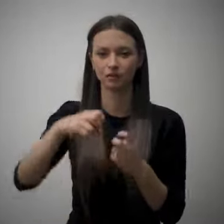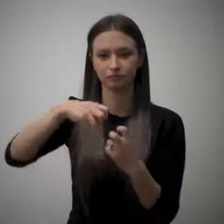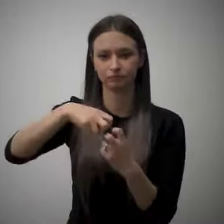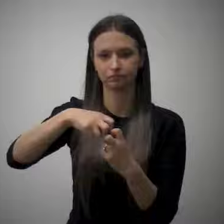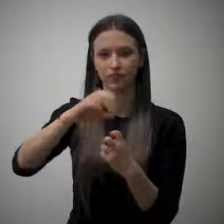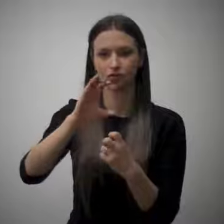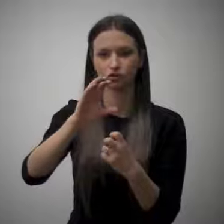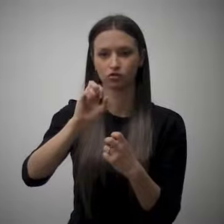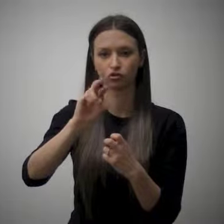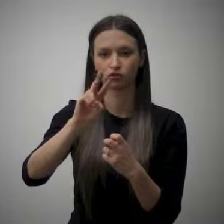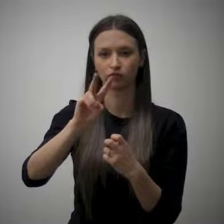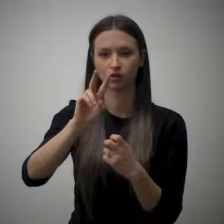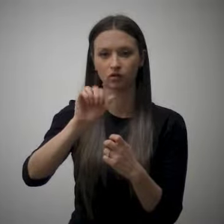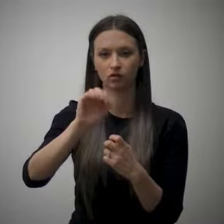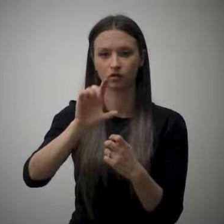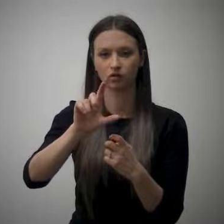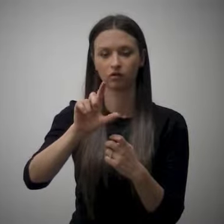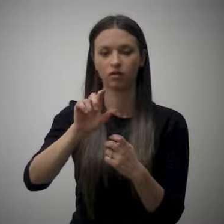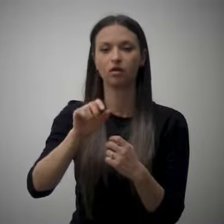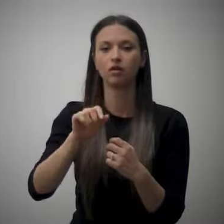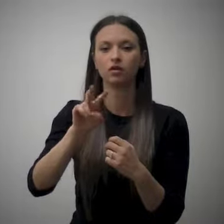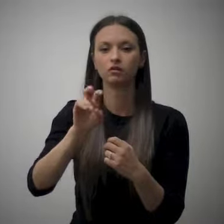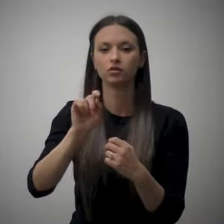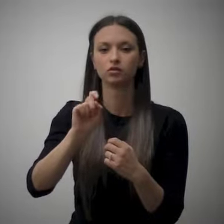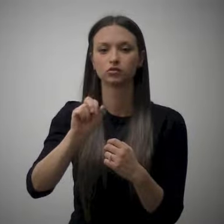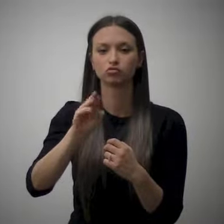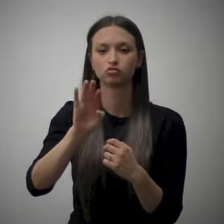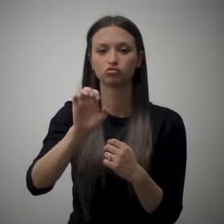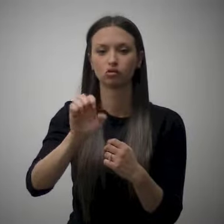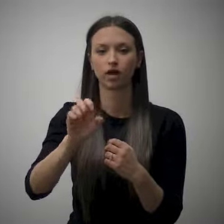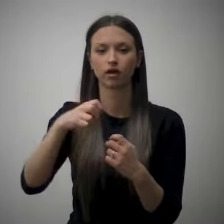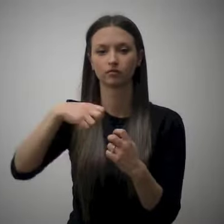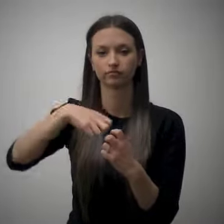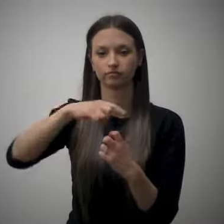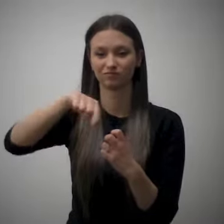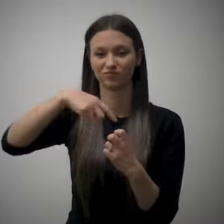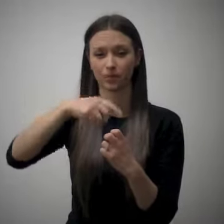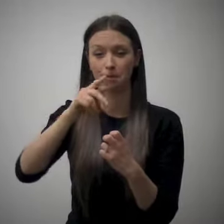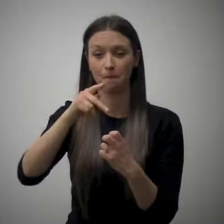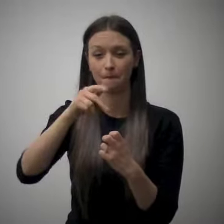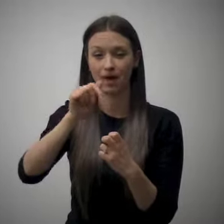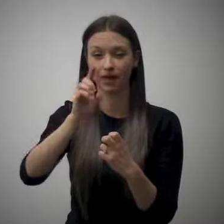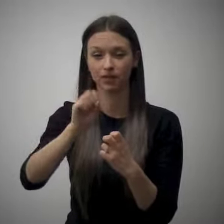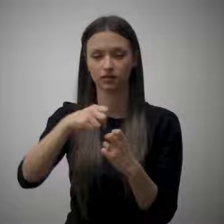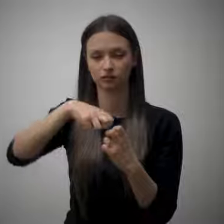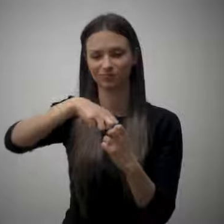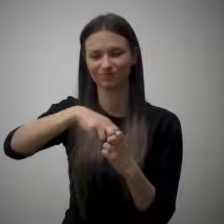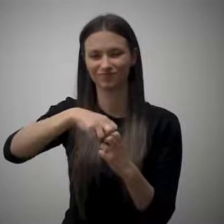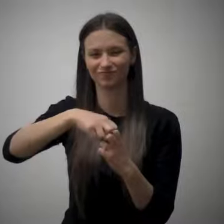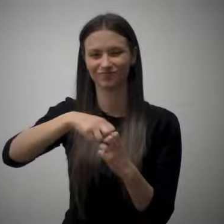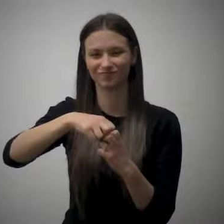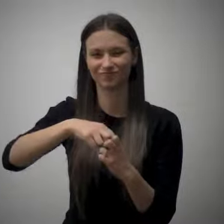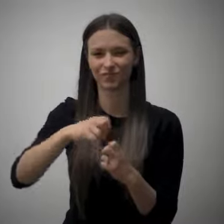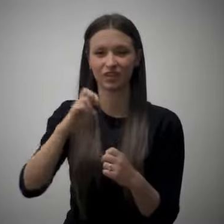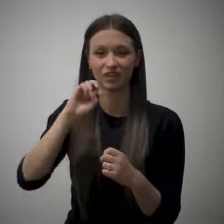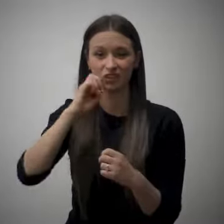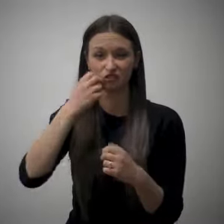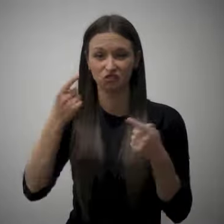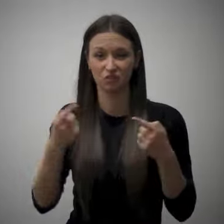movements, can wear down the pads between the cervical vertebrae, leading to compressed